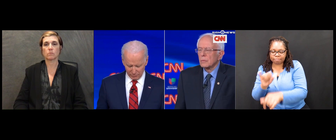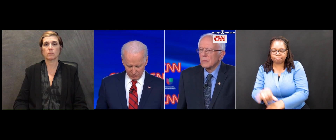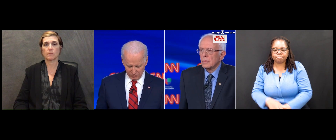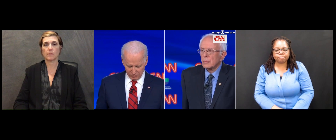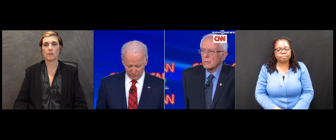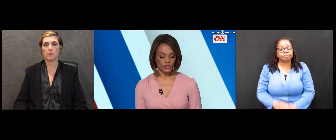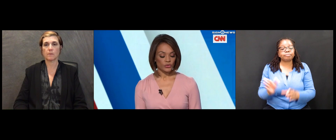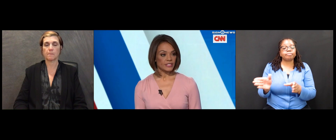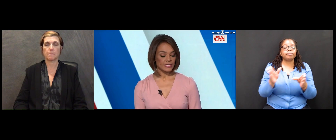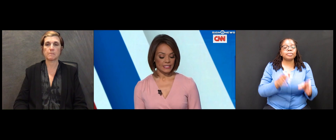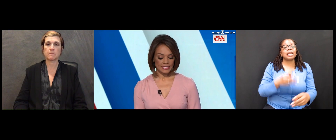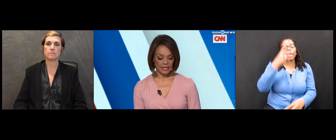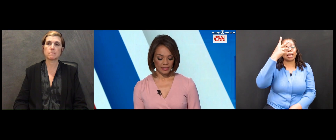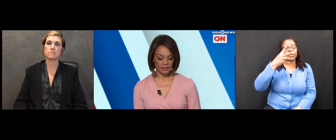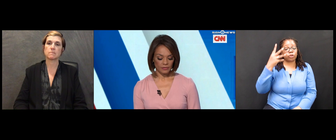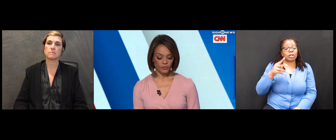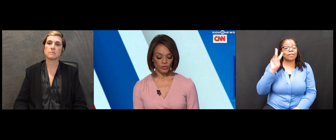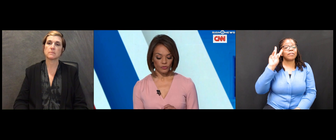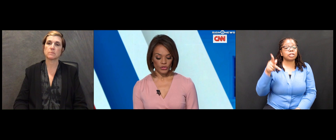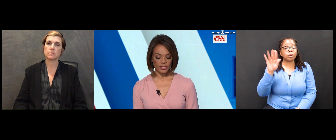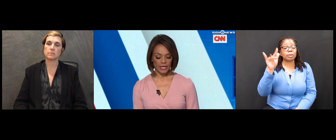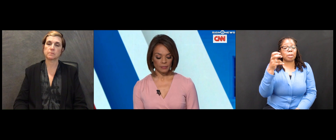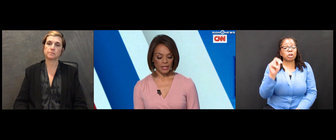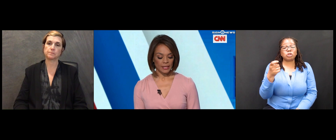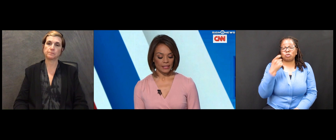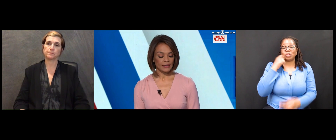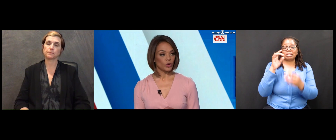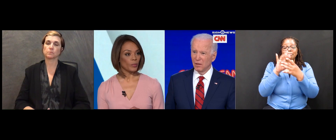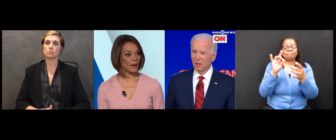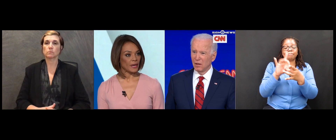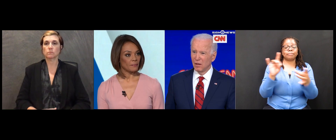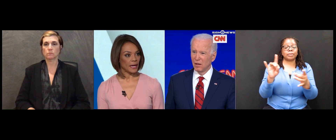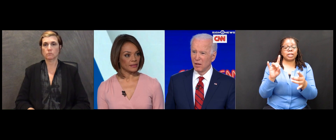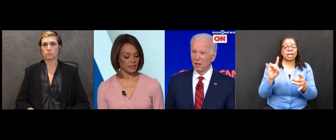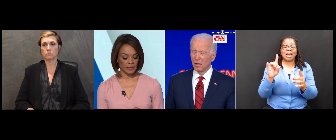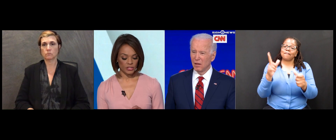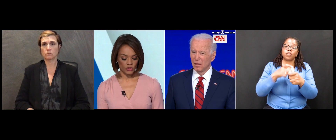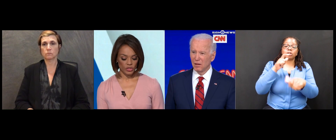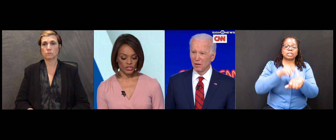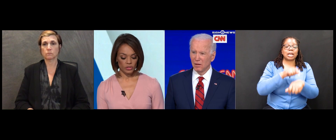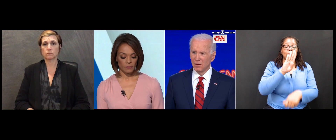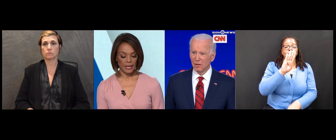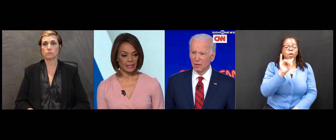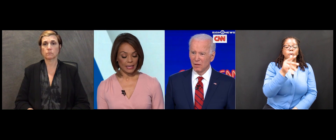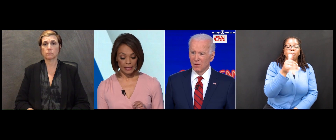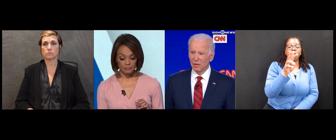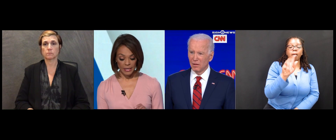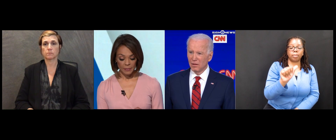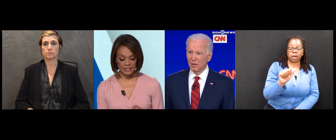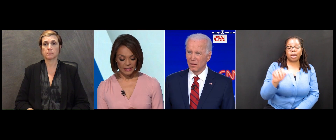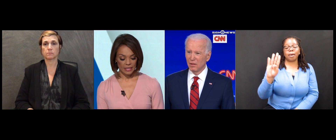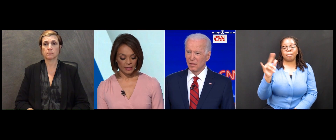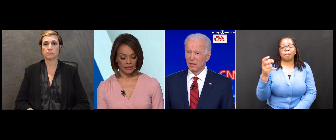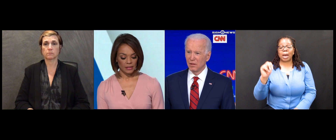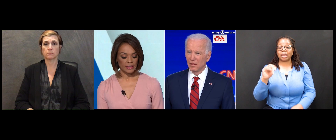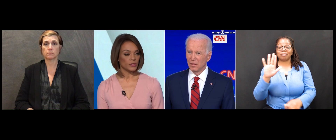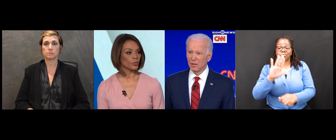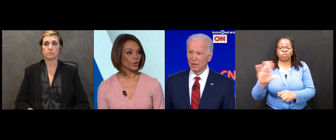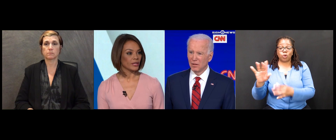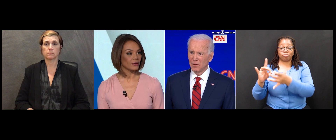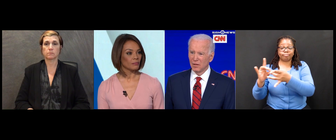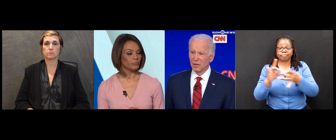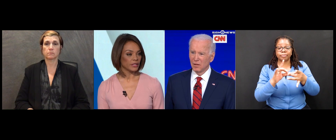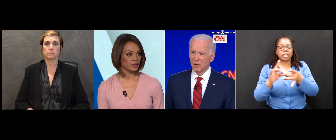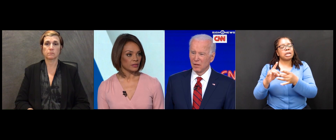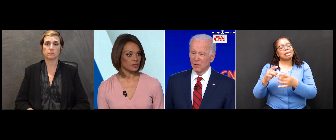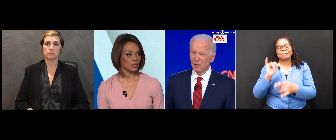President Biden, you recently said for the first time that the Obama-Biden administration made a big mistake in